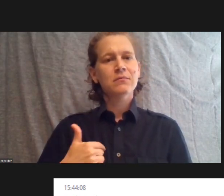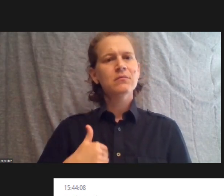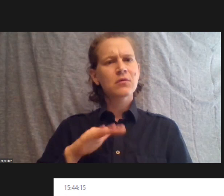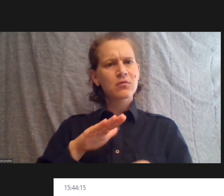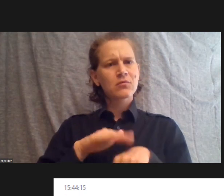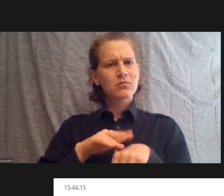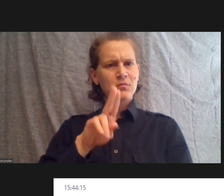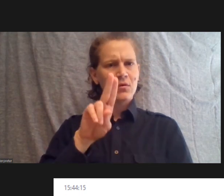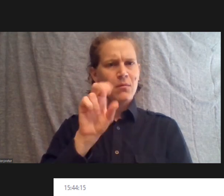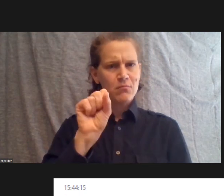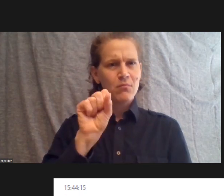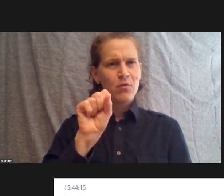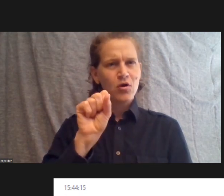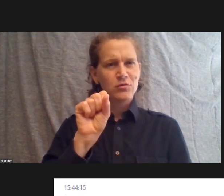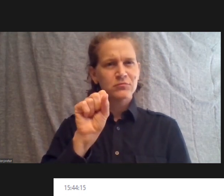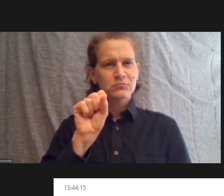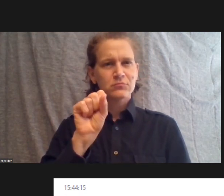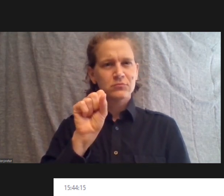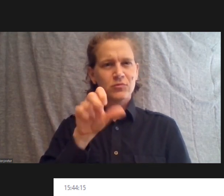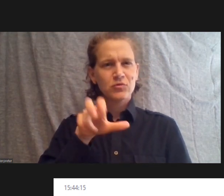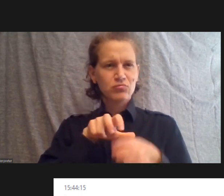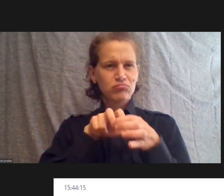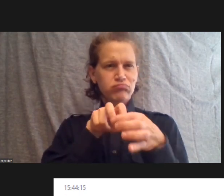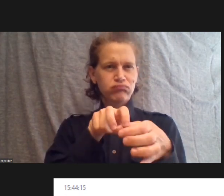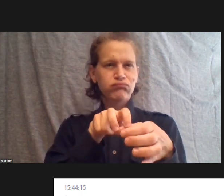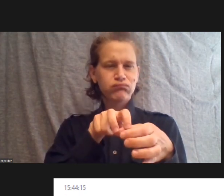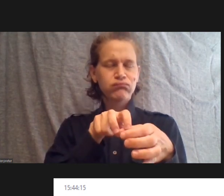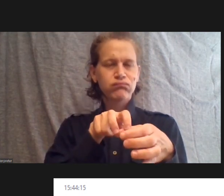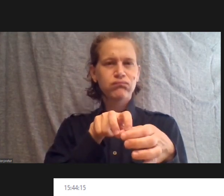bus trying to